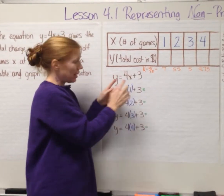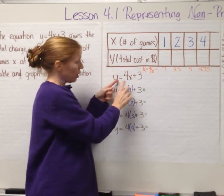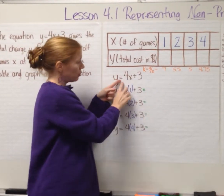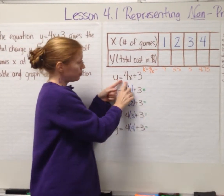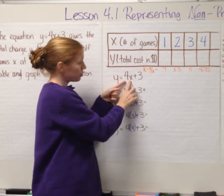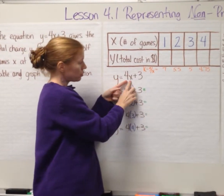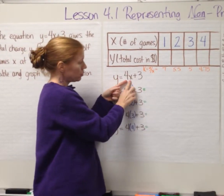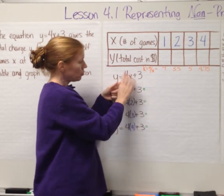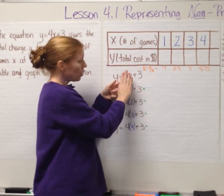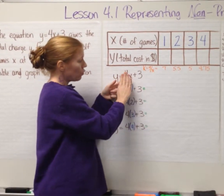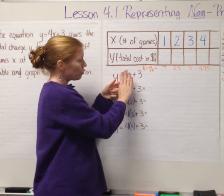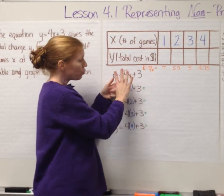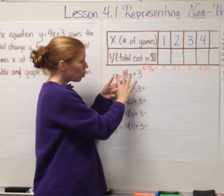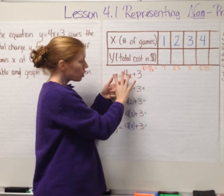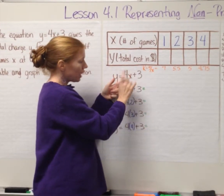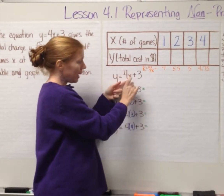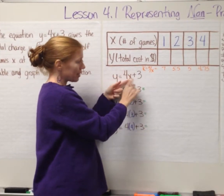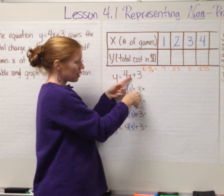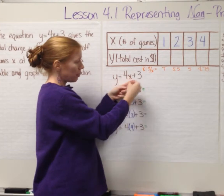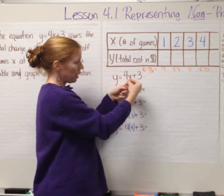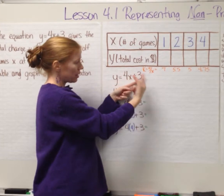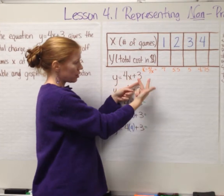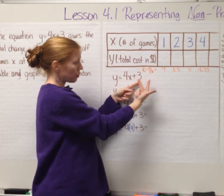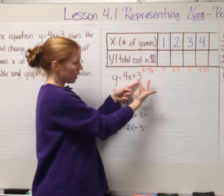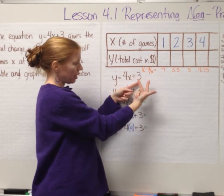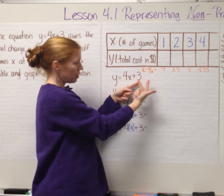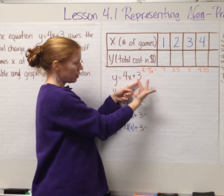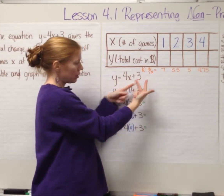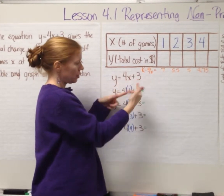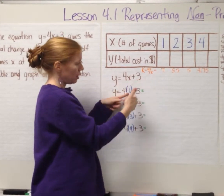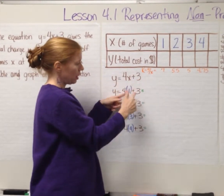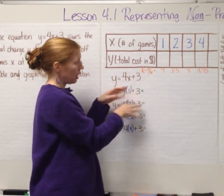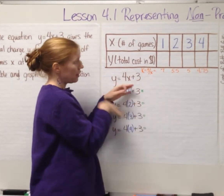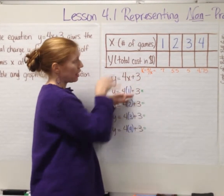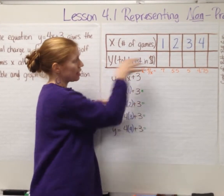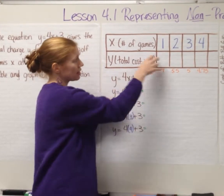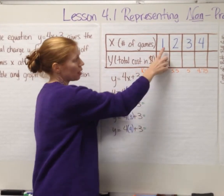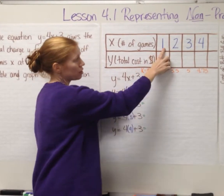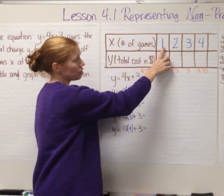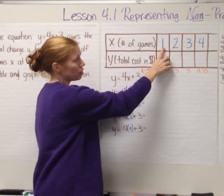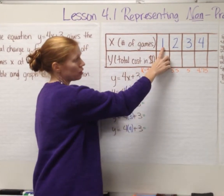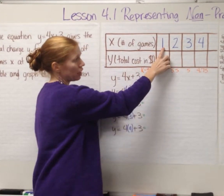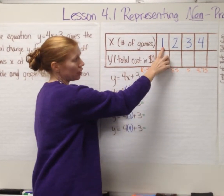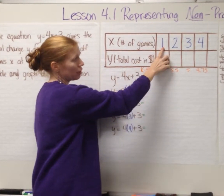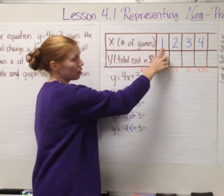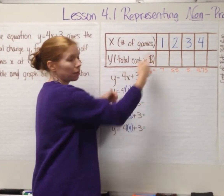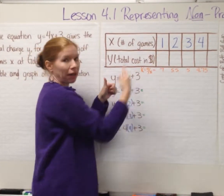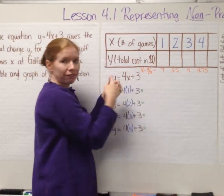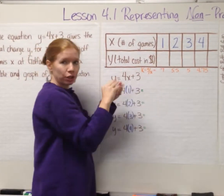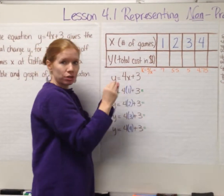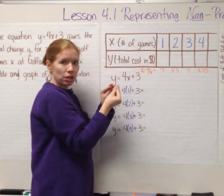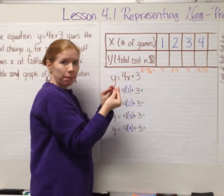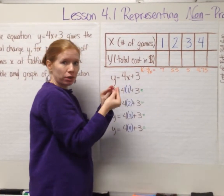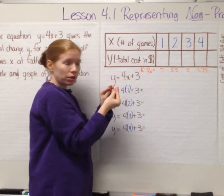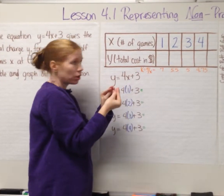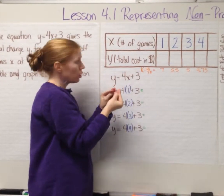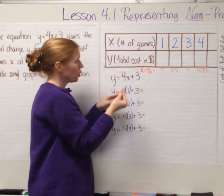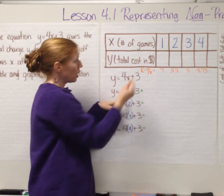down, 4x plus 3, and then I substitute in my first number.